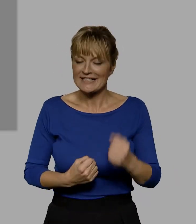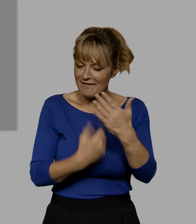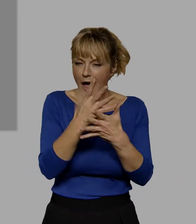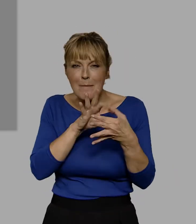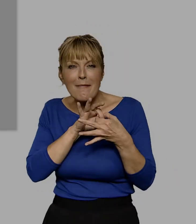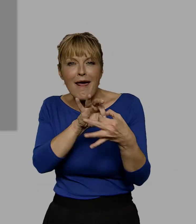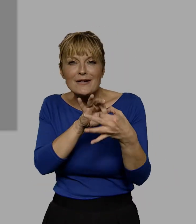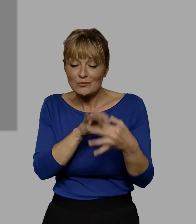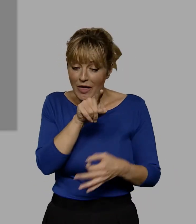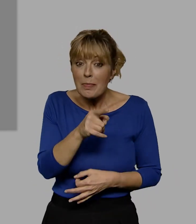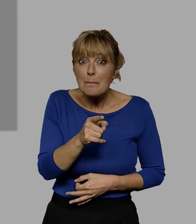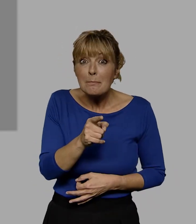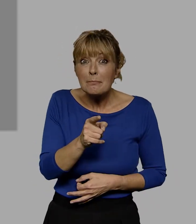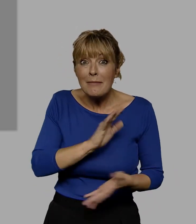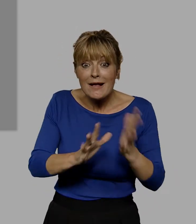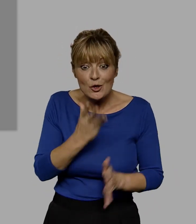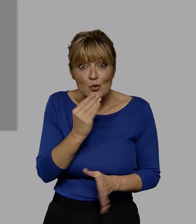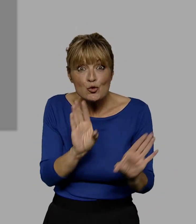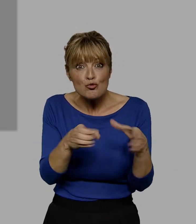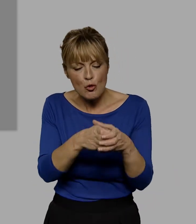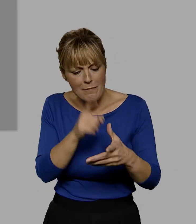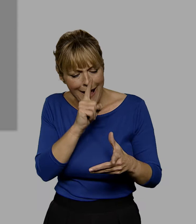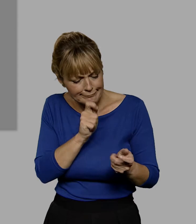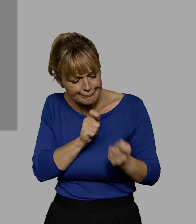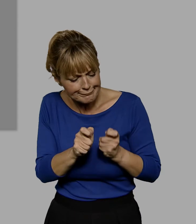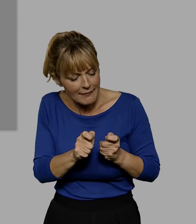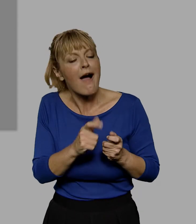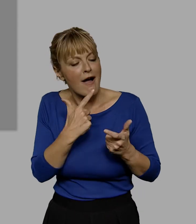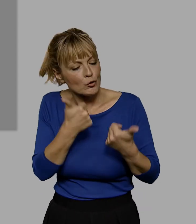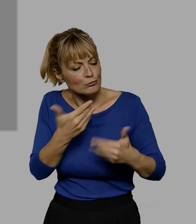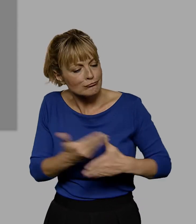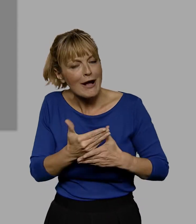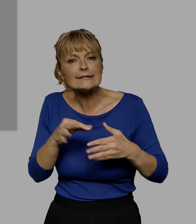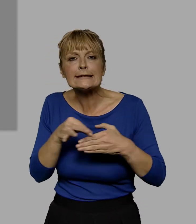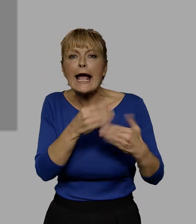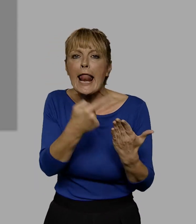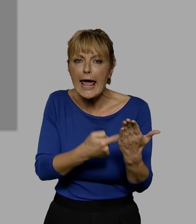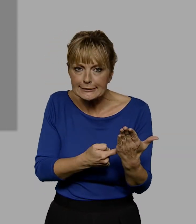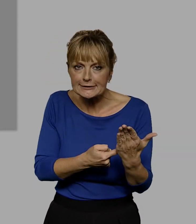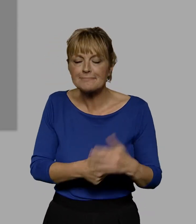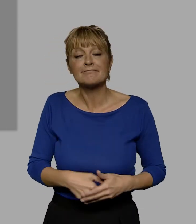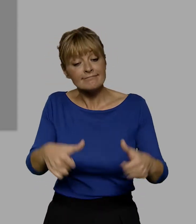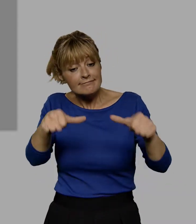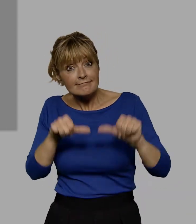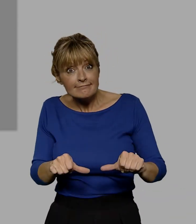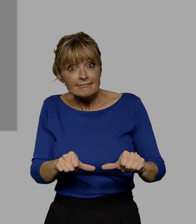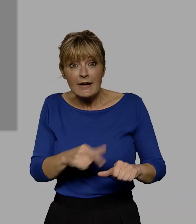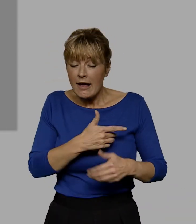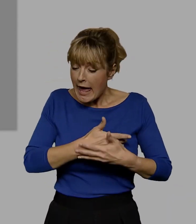Develop links with BSL user groups and adopt best practice guidelines. 2. Make information